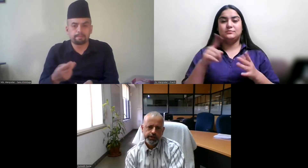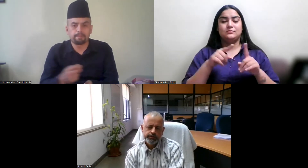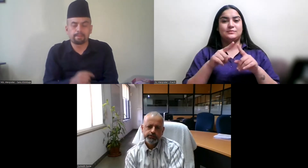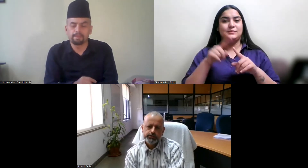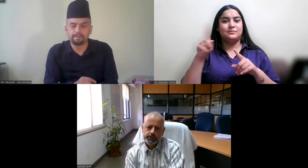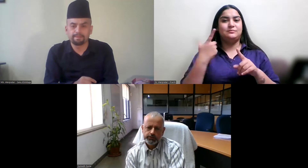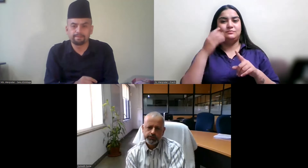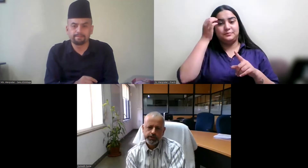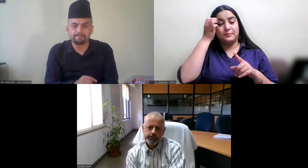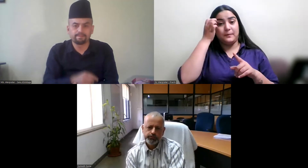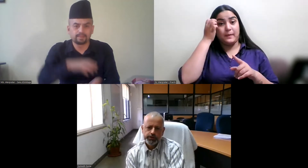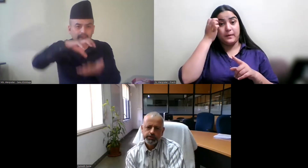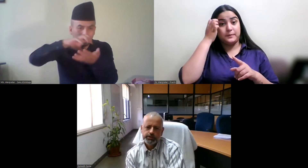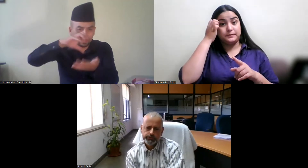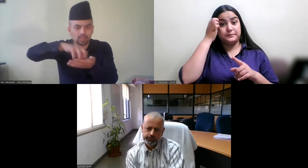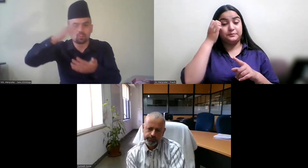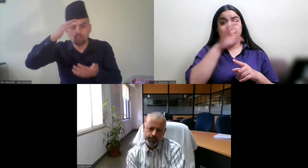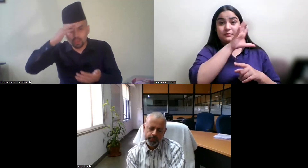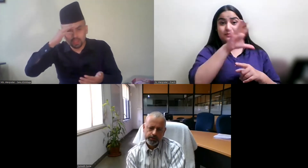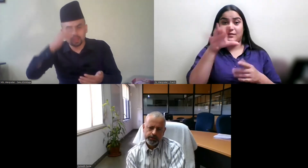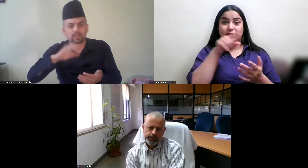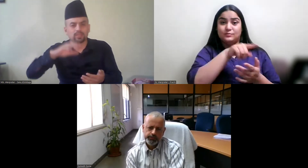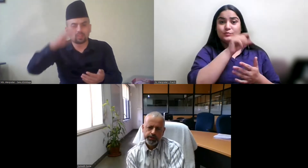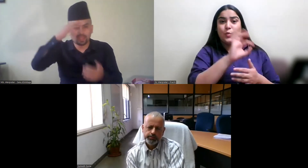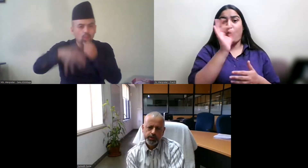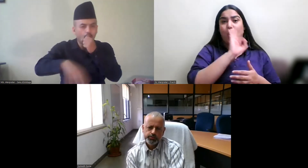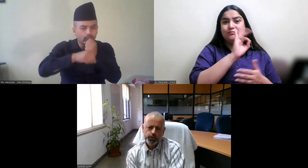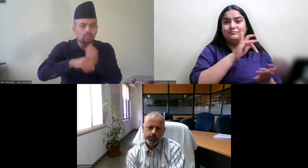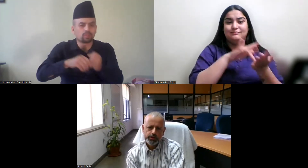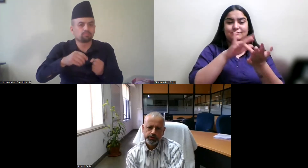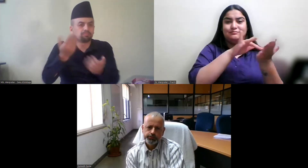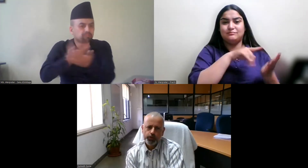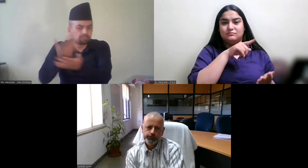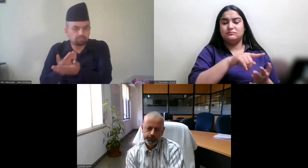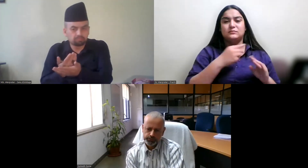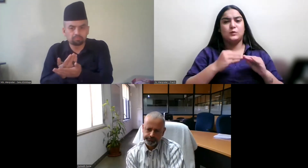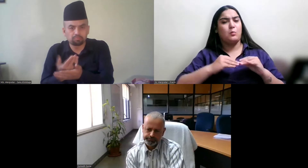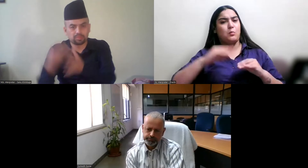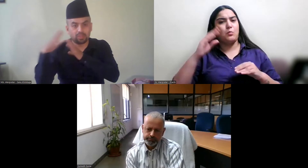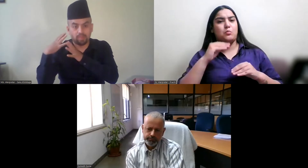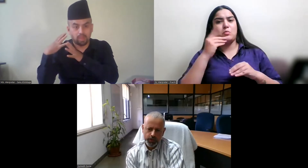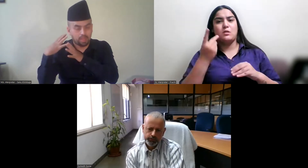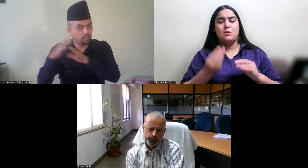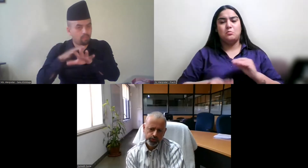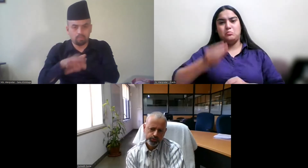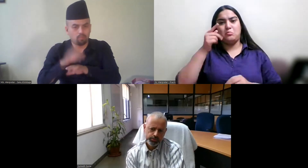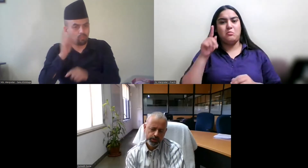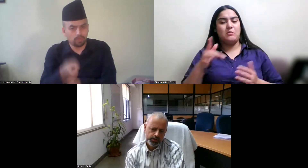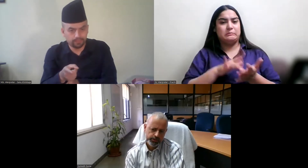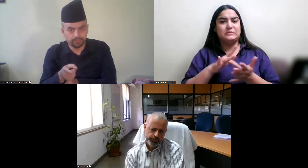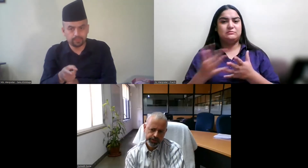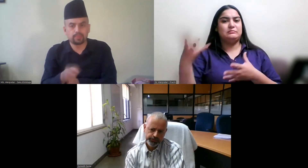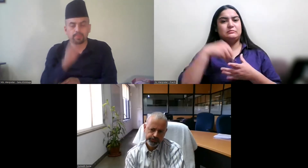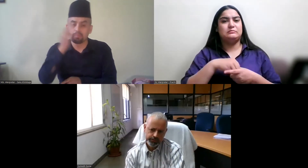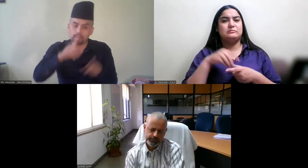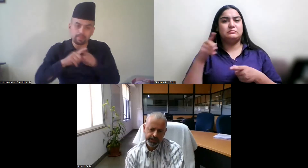the state agencies and state functionaries definitely much more responsive. So